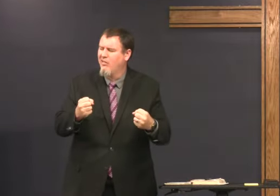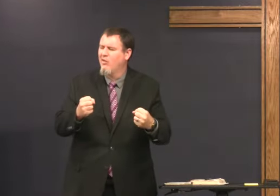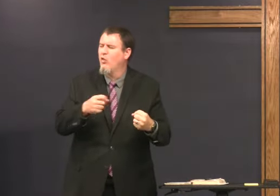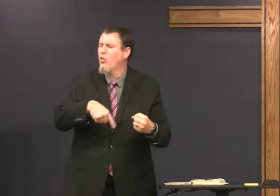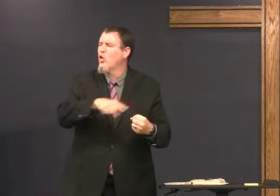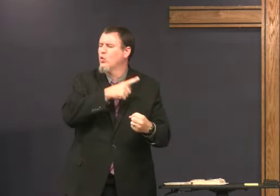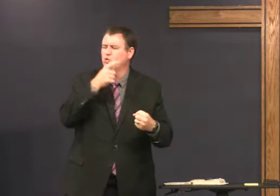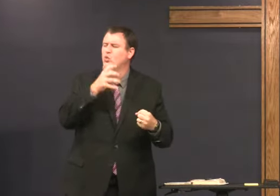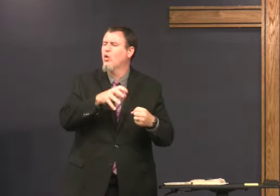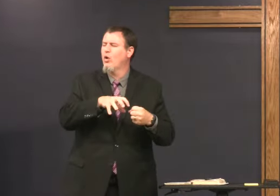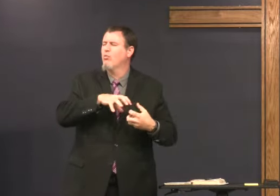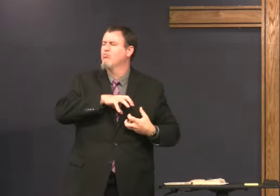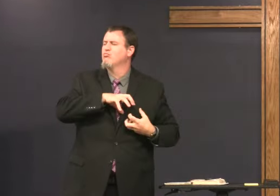that we can heal,